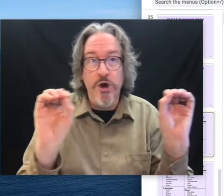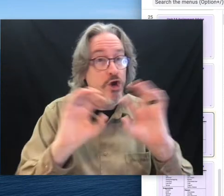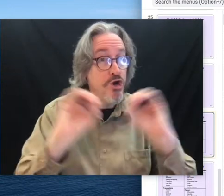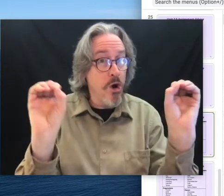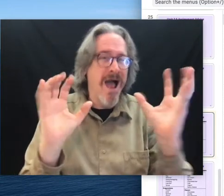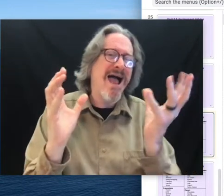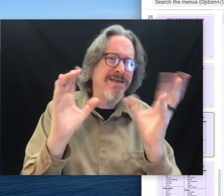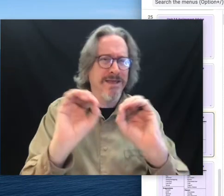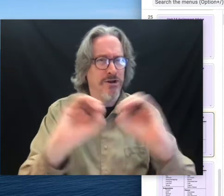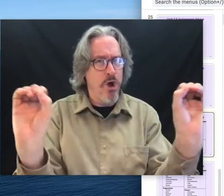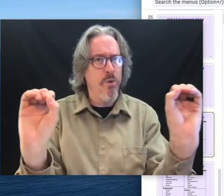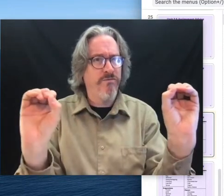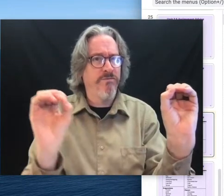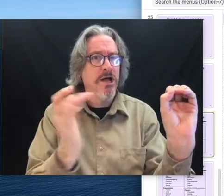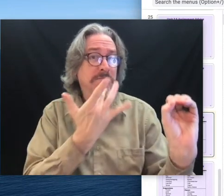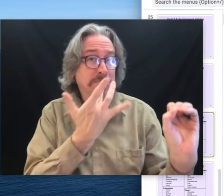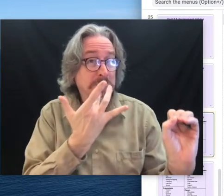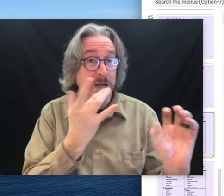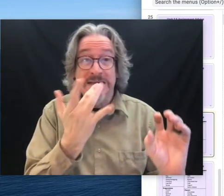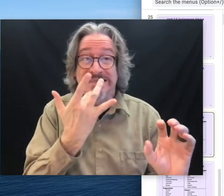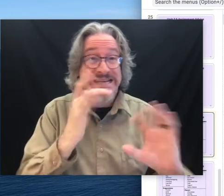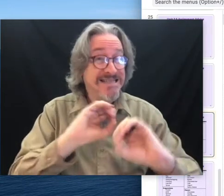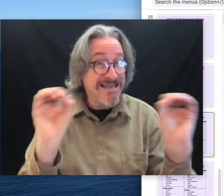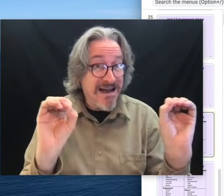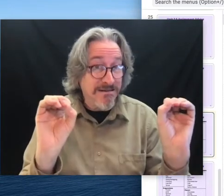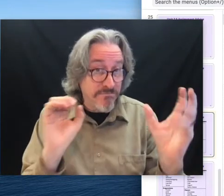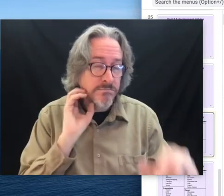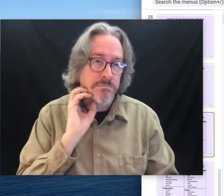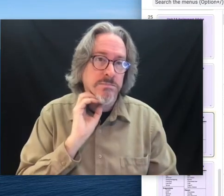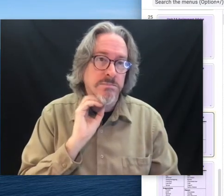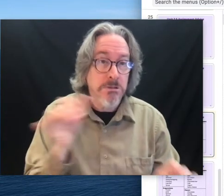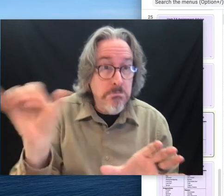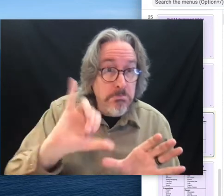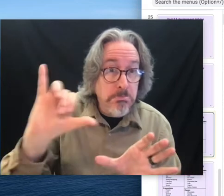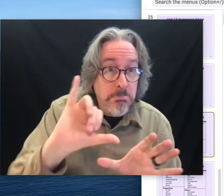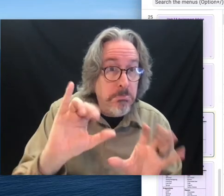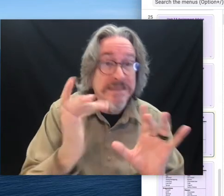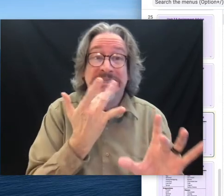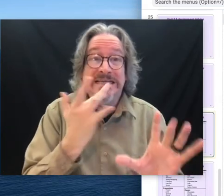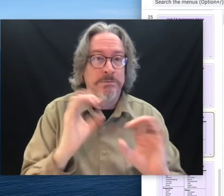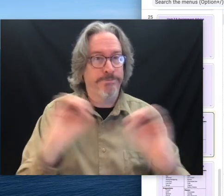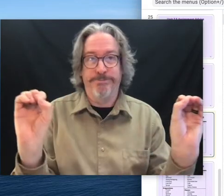or no. I think no taste, none.